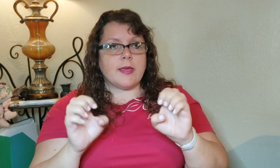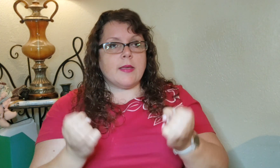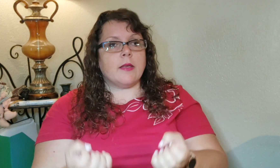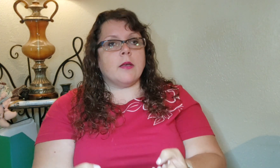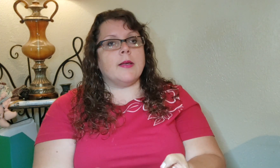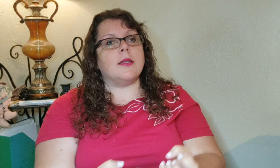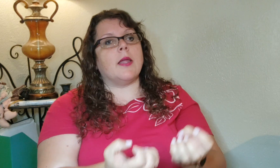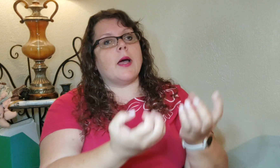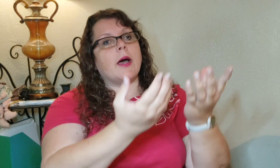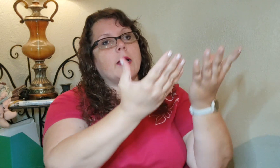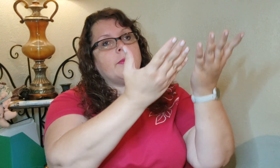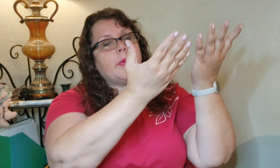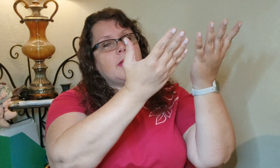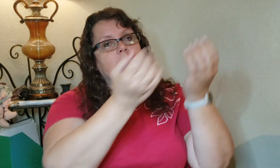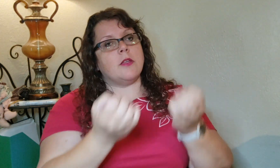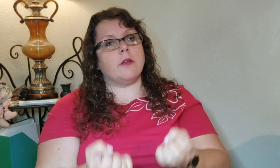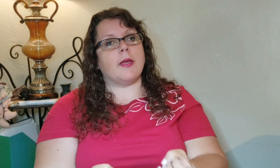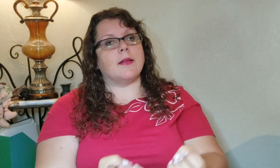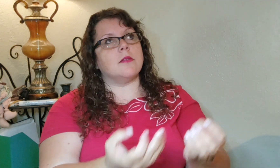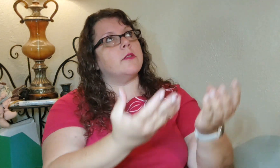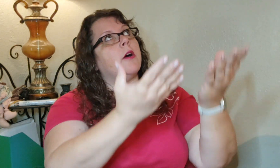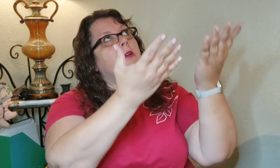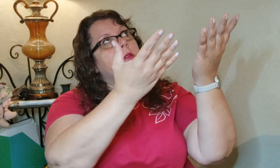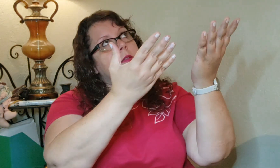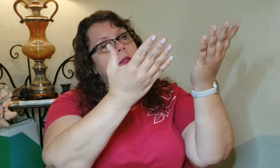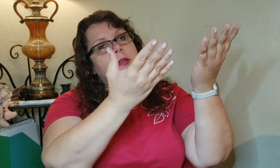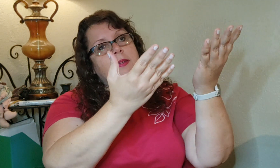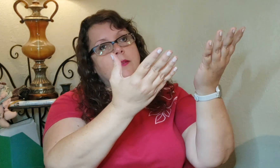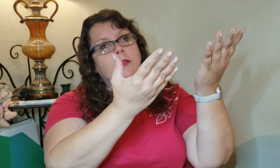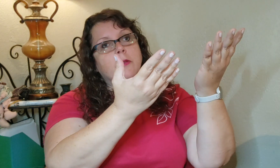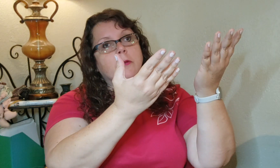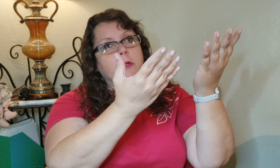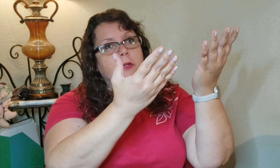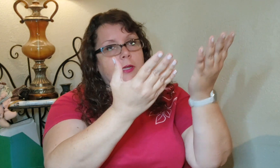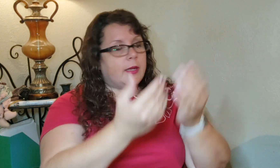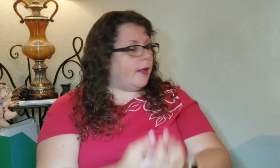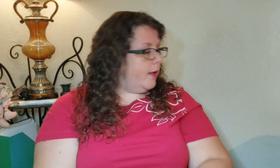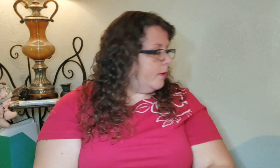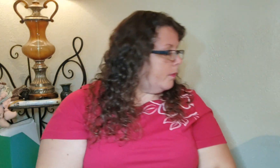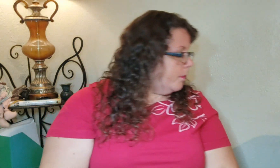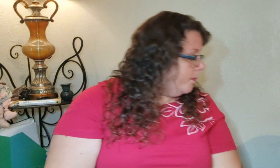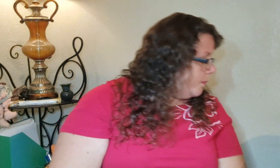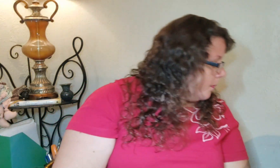E in up, you exalt the Lord.